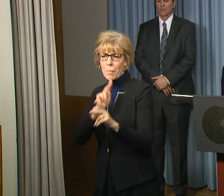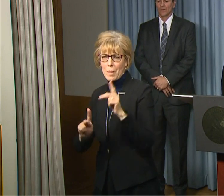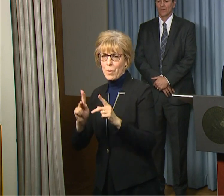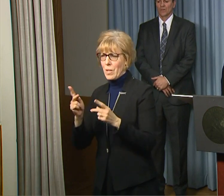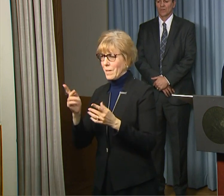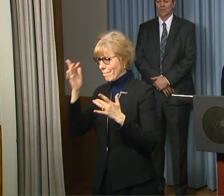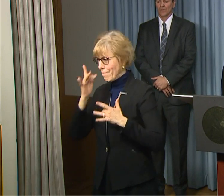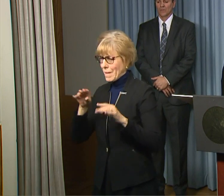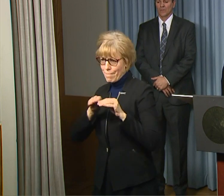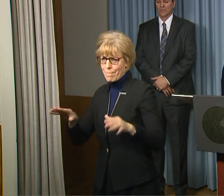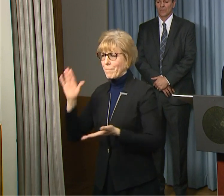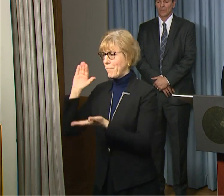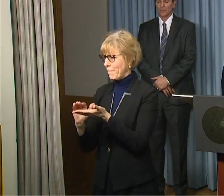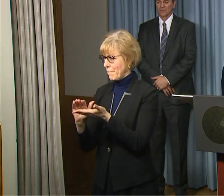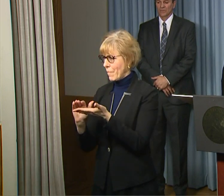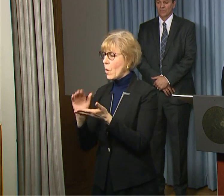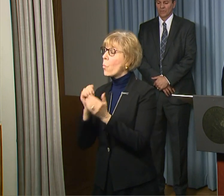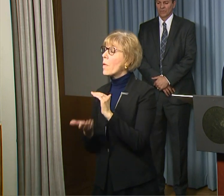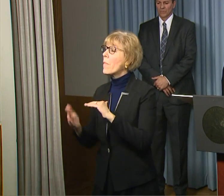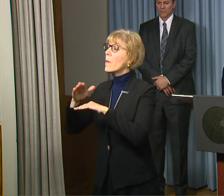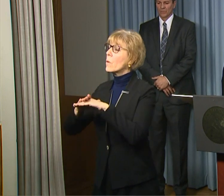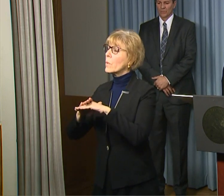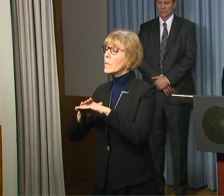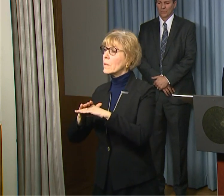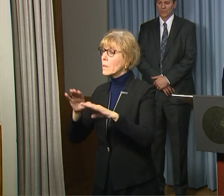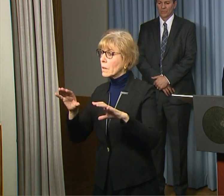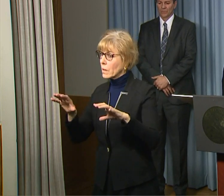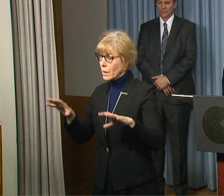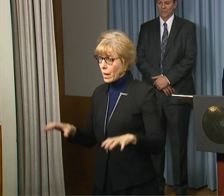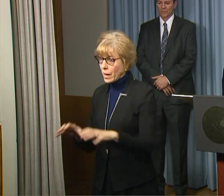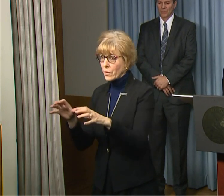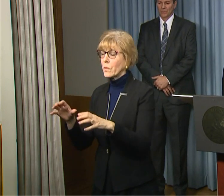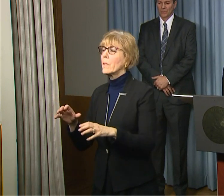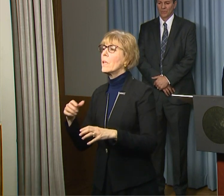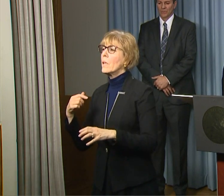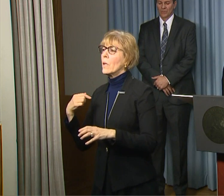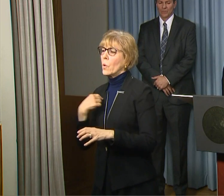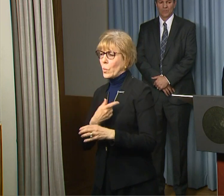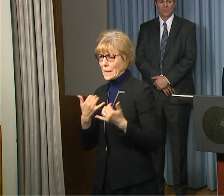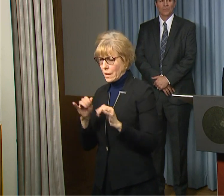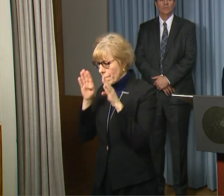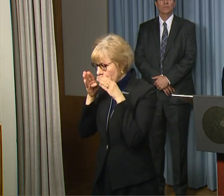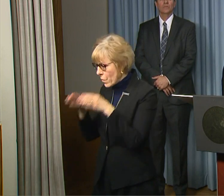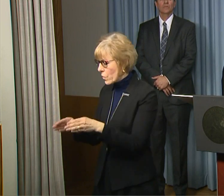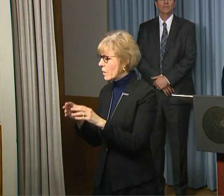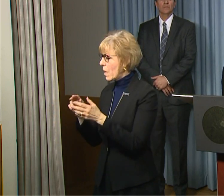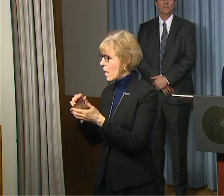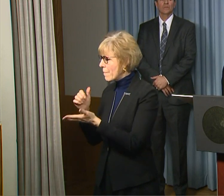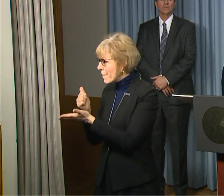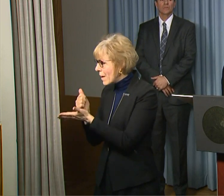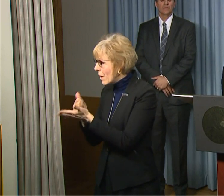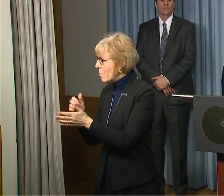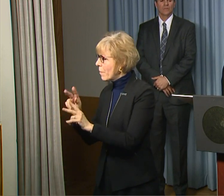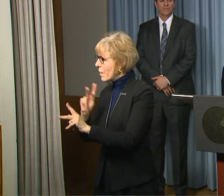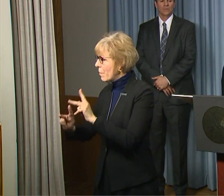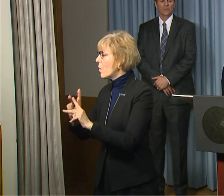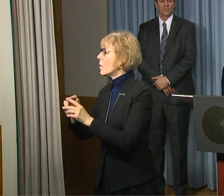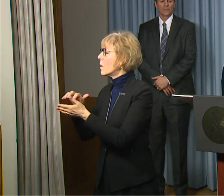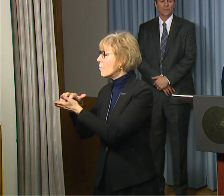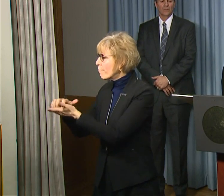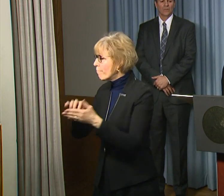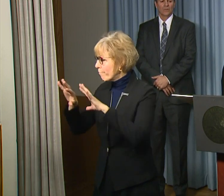With these increased measures, our primary focus remains on supporting our vulnerable populations who will be most affected by